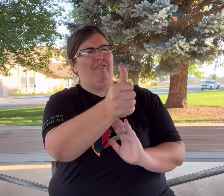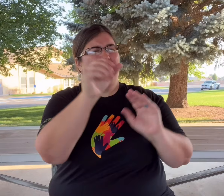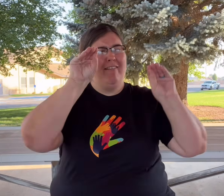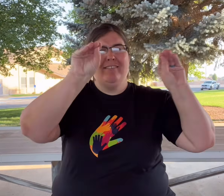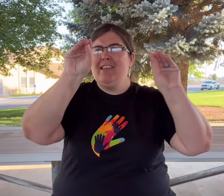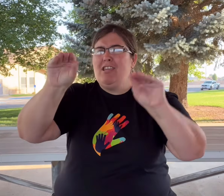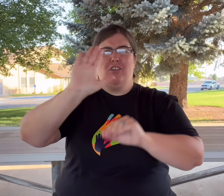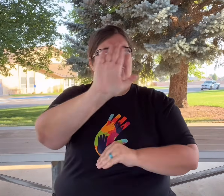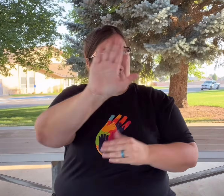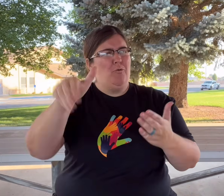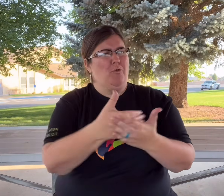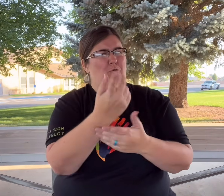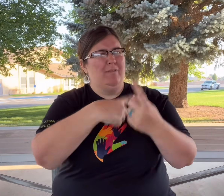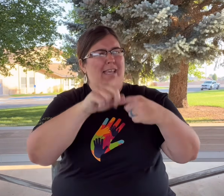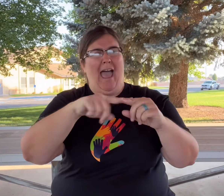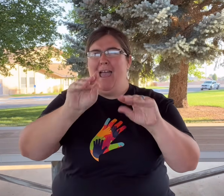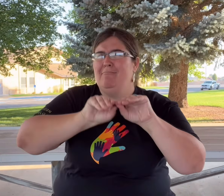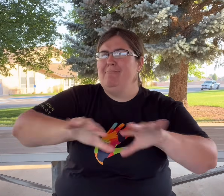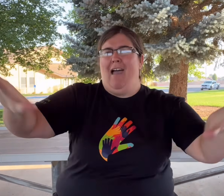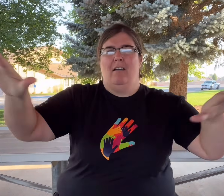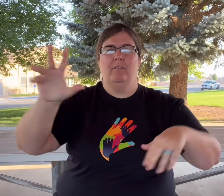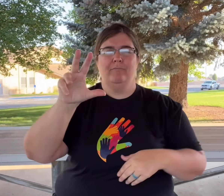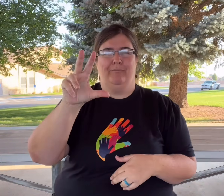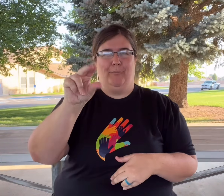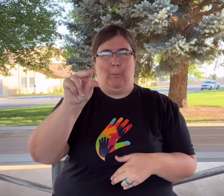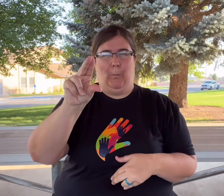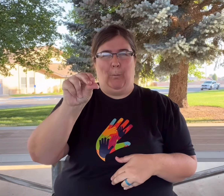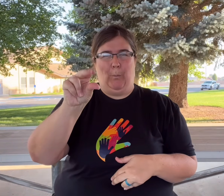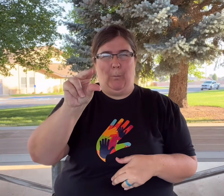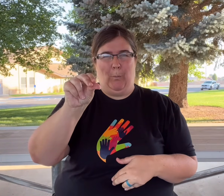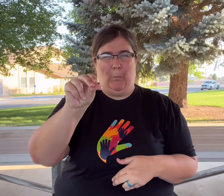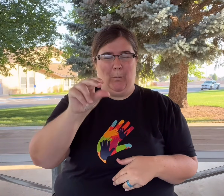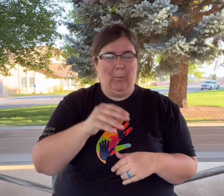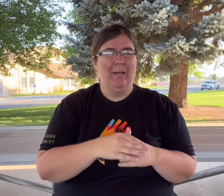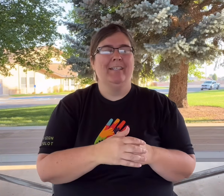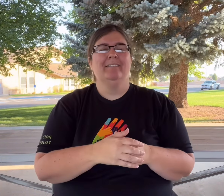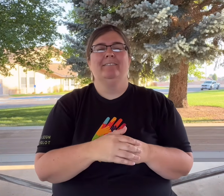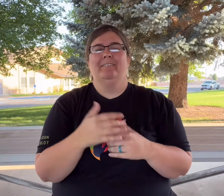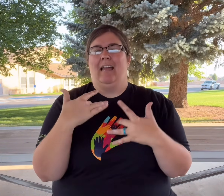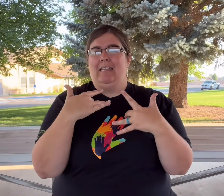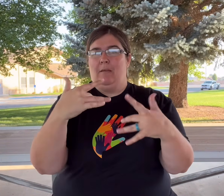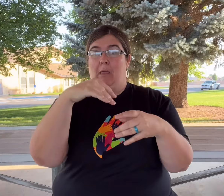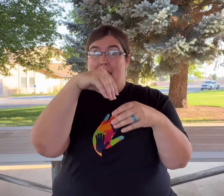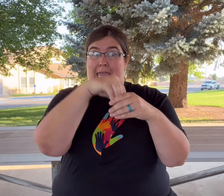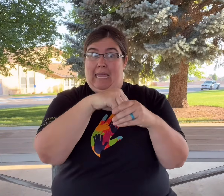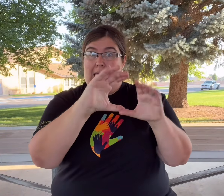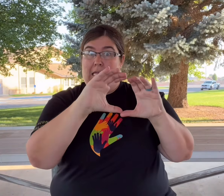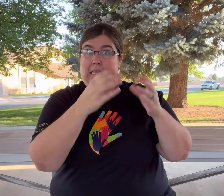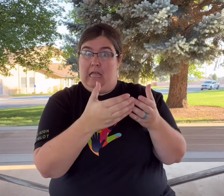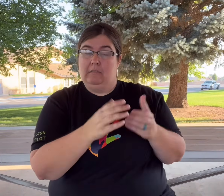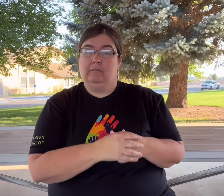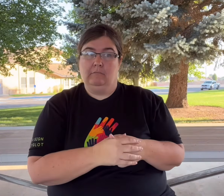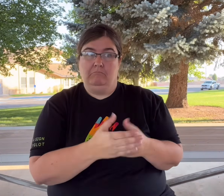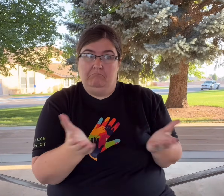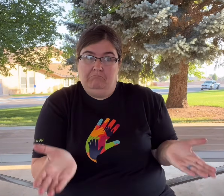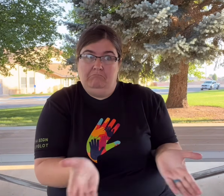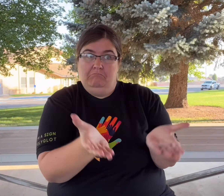film themselves and teach their new sign online and make it go viral? No, I'm encouraging them to come up with or gesture a sign